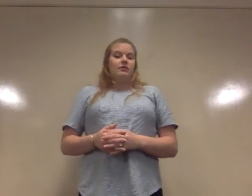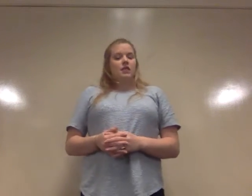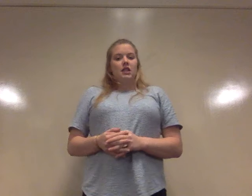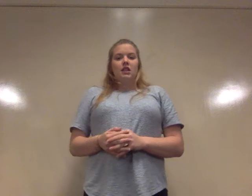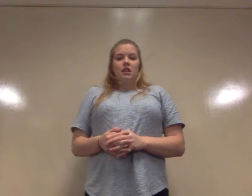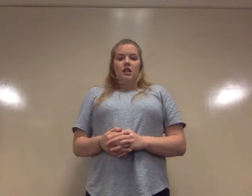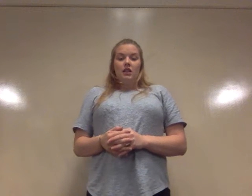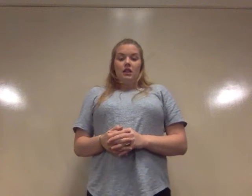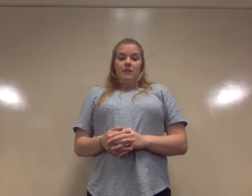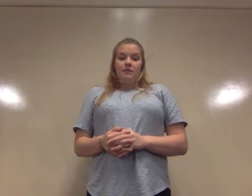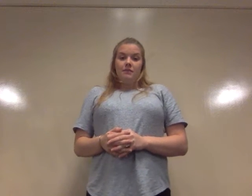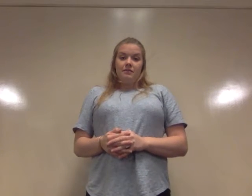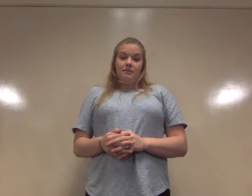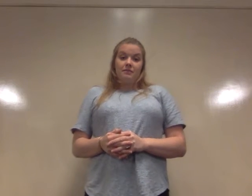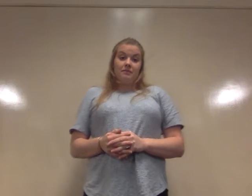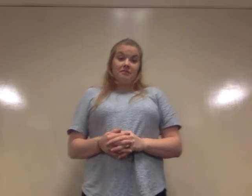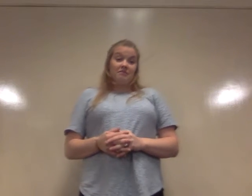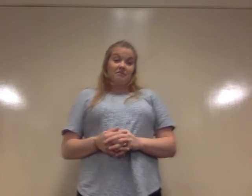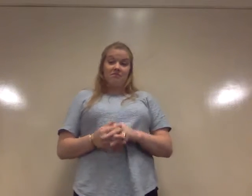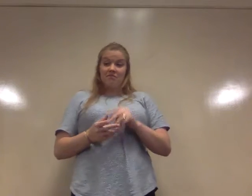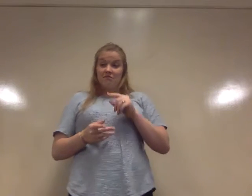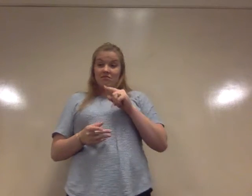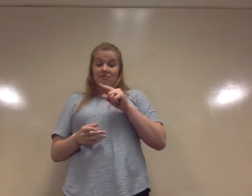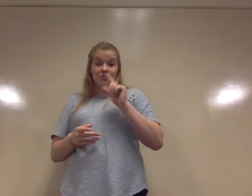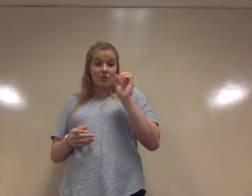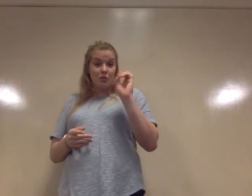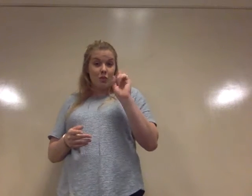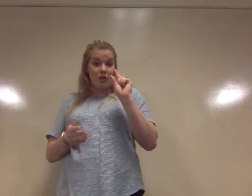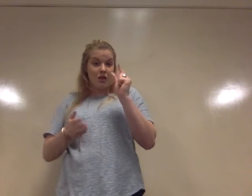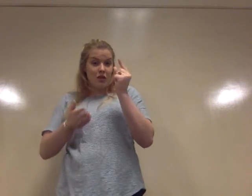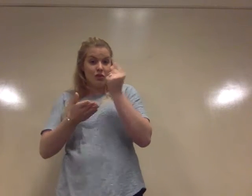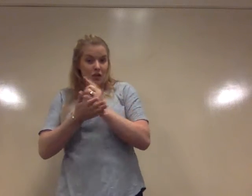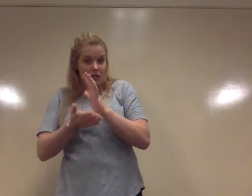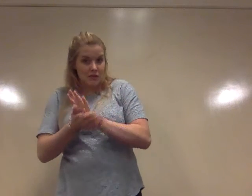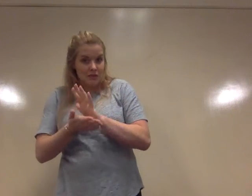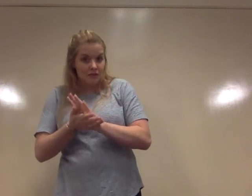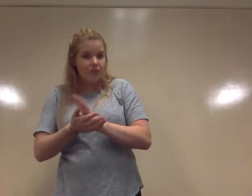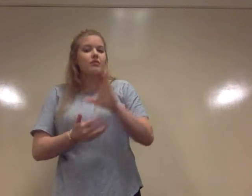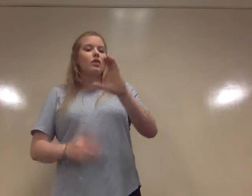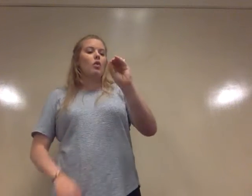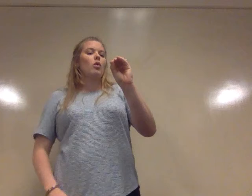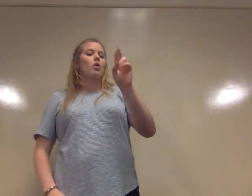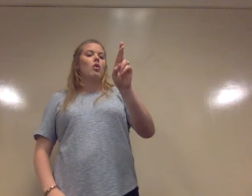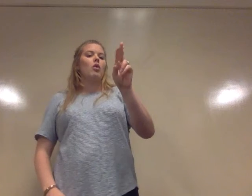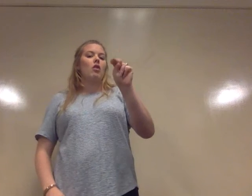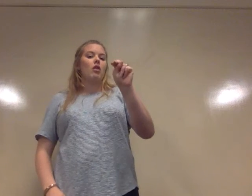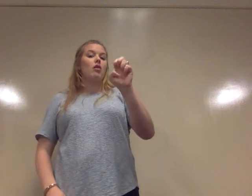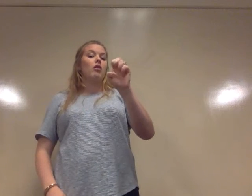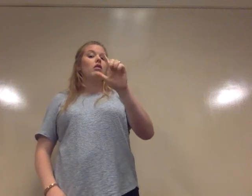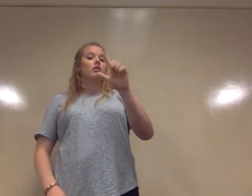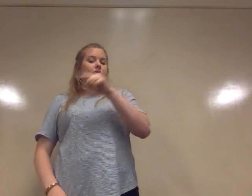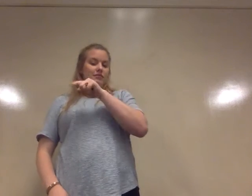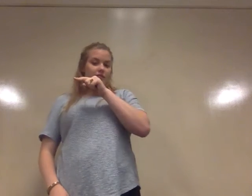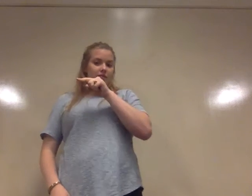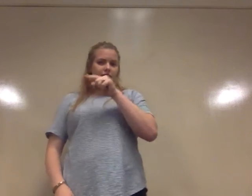By now, Colin Campbell was in graduate school at Cornell University, which had one of the most prestigious nutritional science departments in the